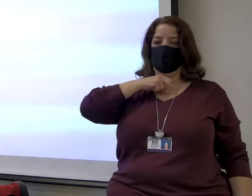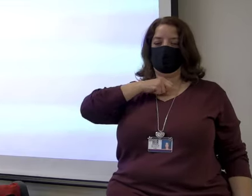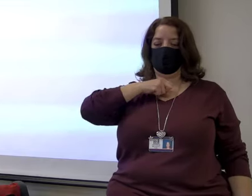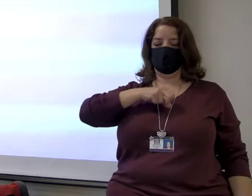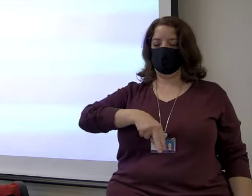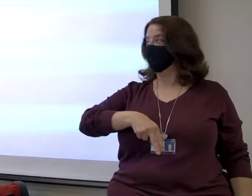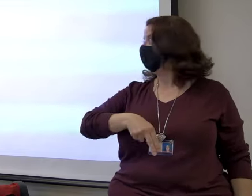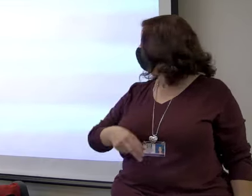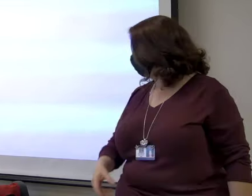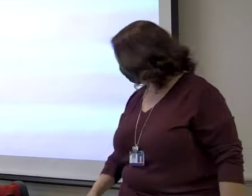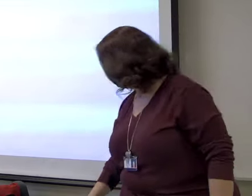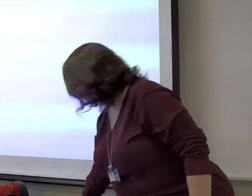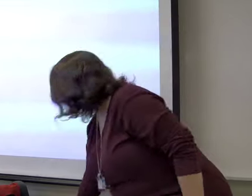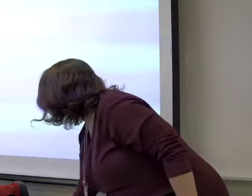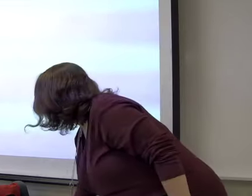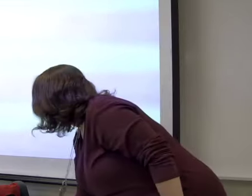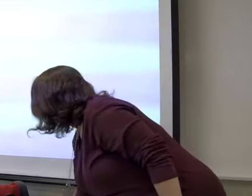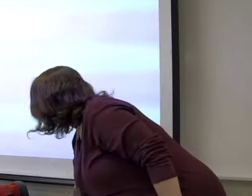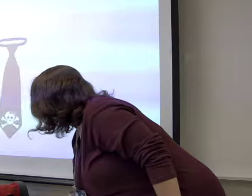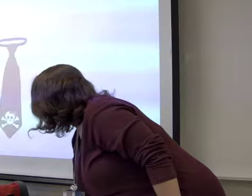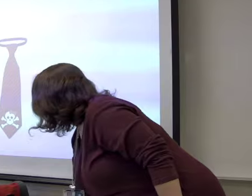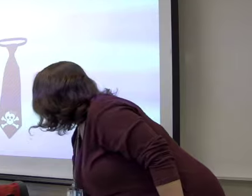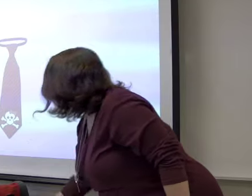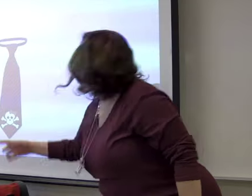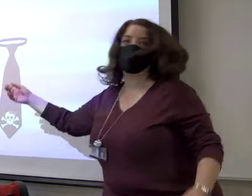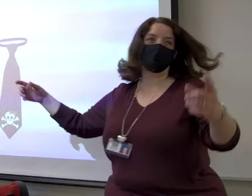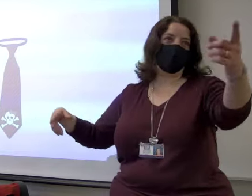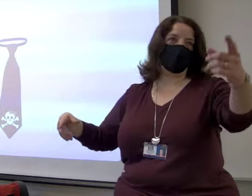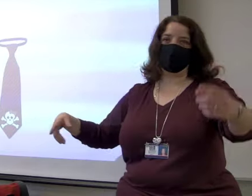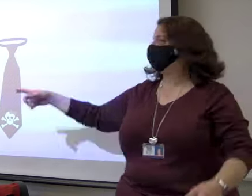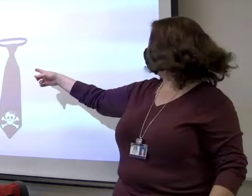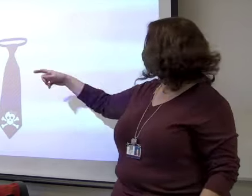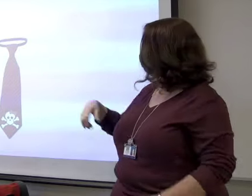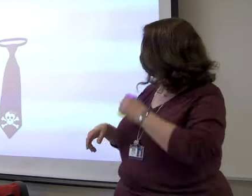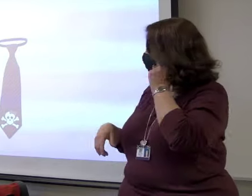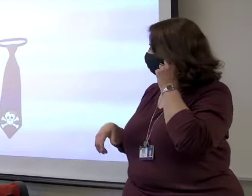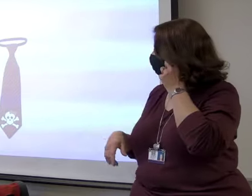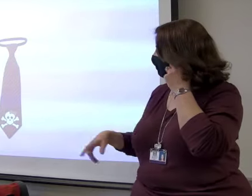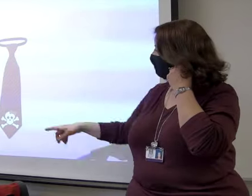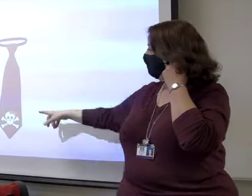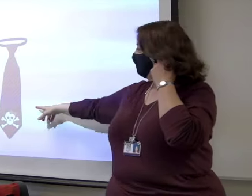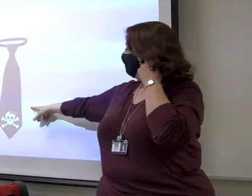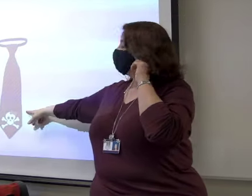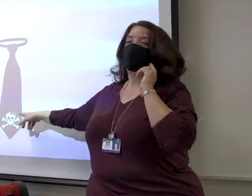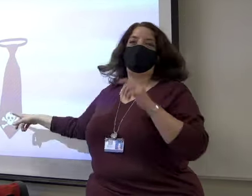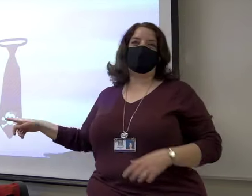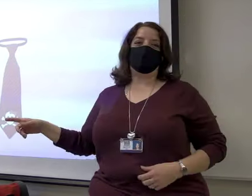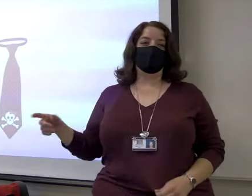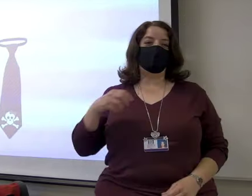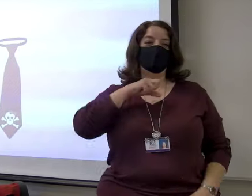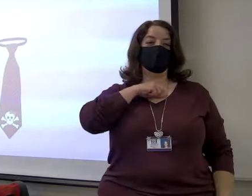down. Tie. Oh, you were talking about paisleys, there you go. So if you had a tie like this, you could say